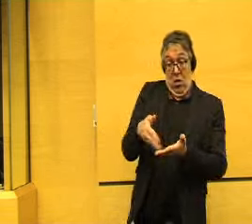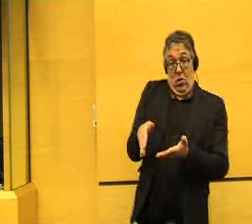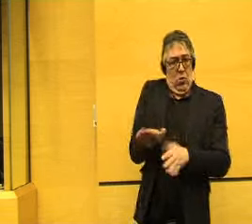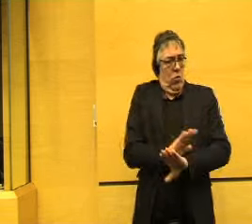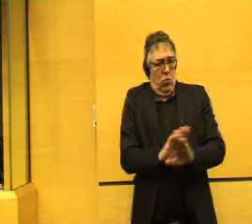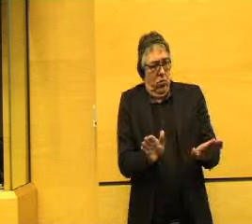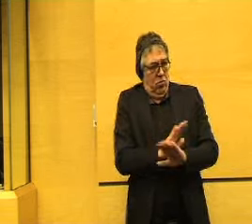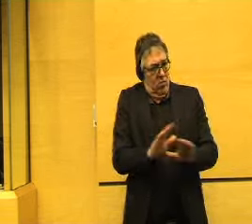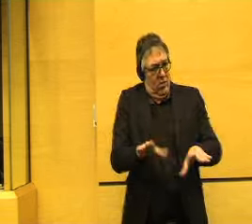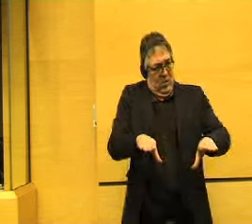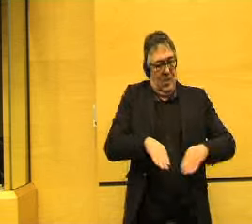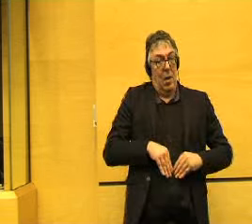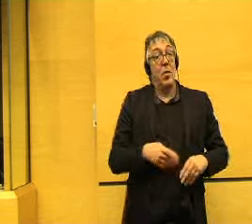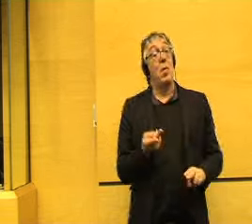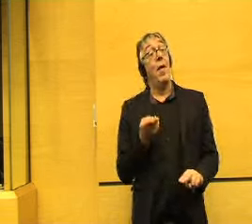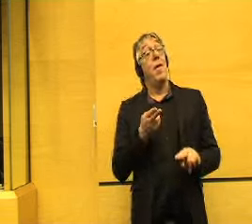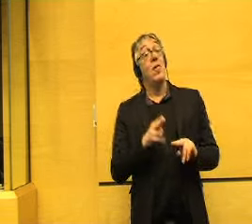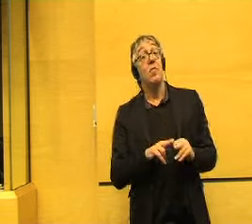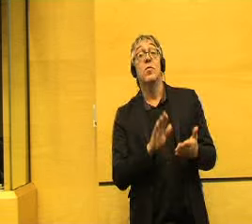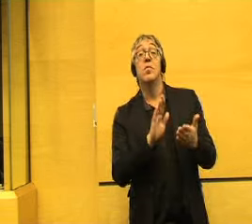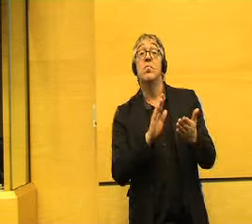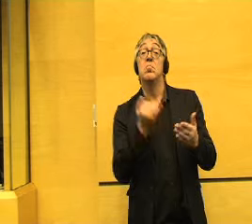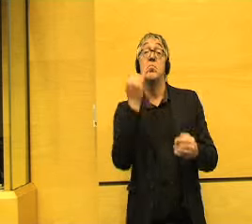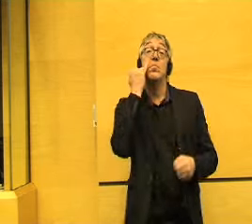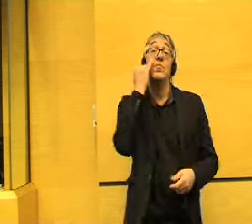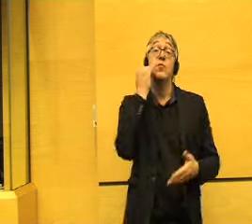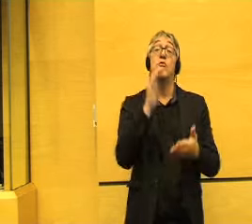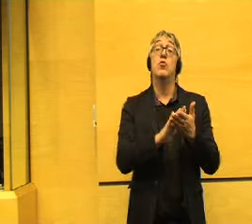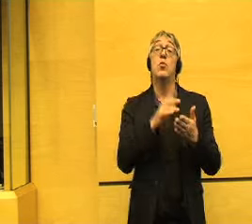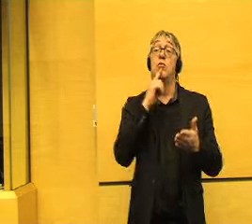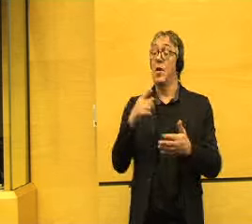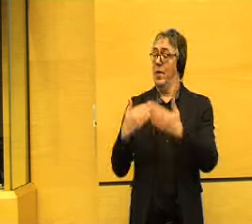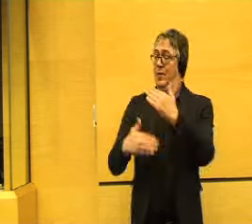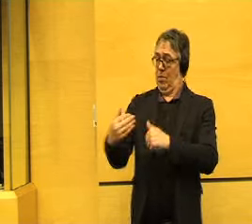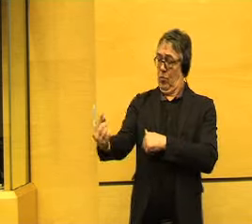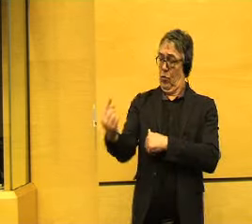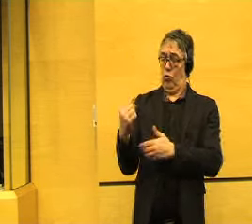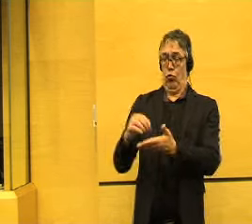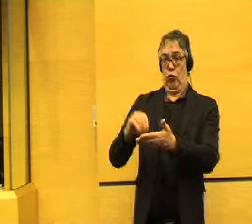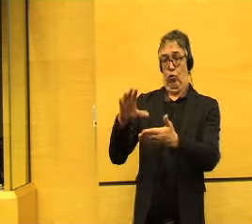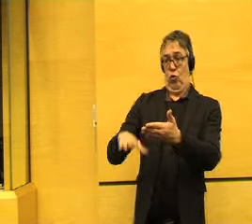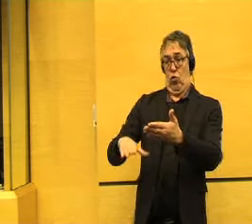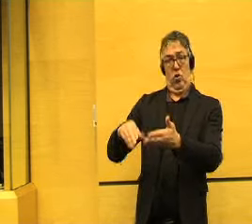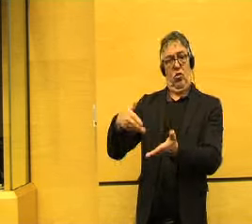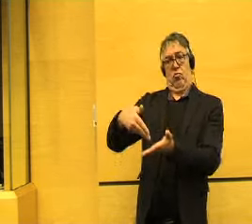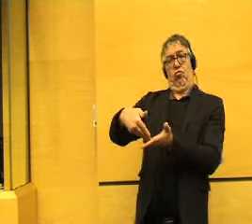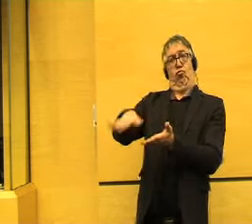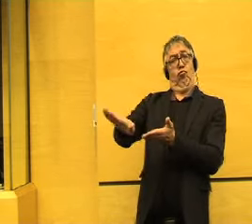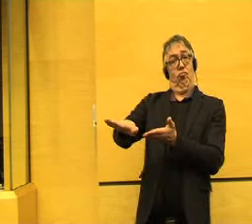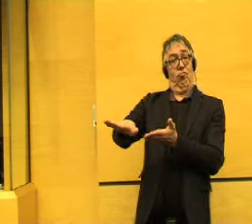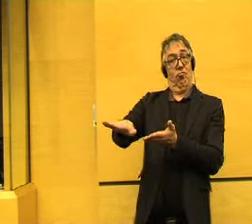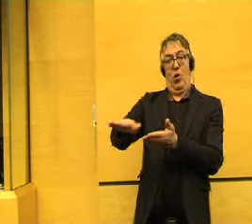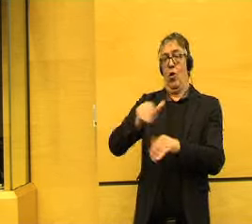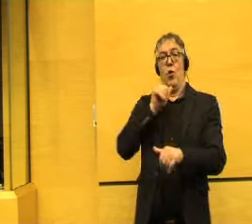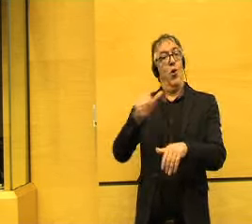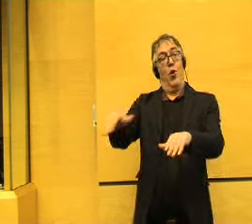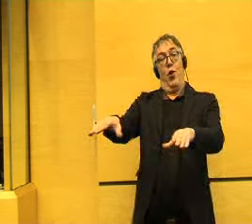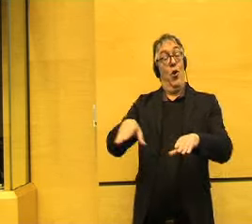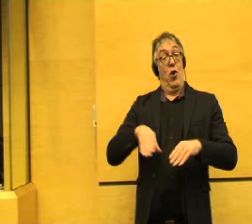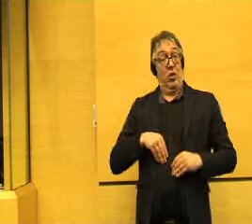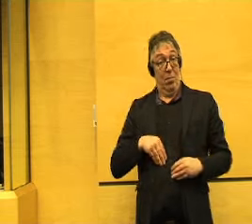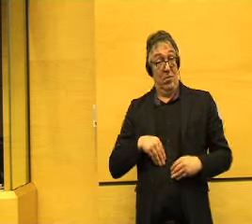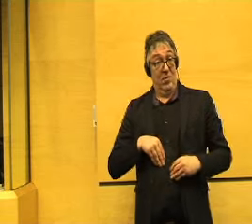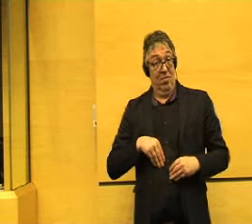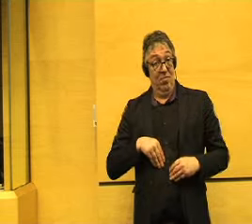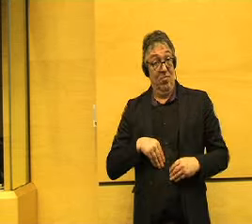educational institutions that refuse to accept students with disabilities in violation of the law that prohibits discrimination against